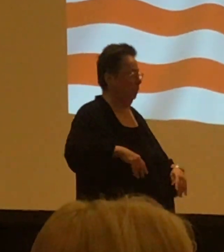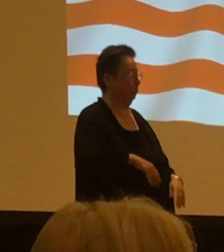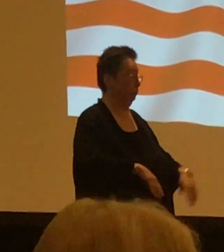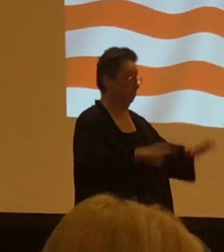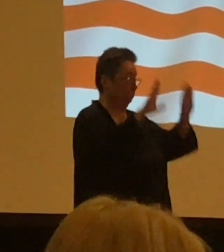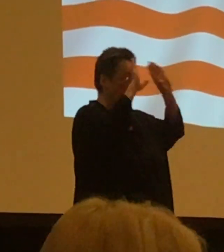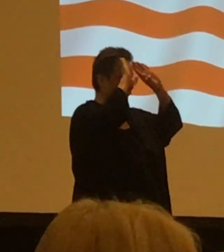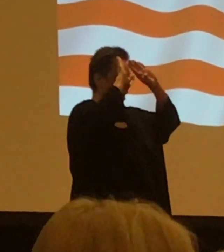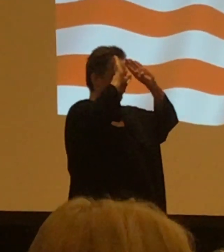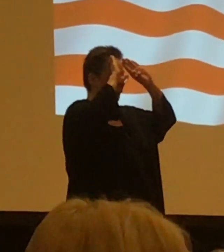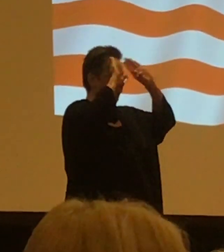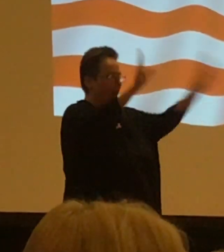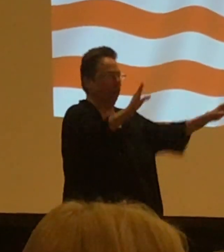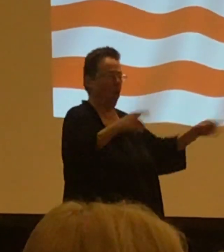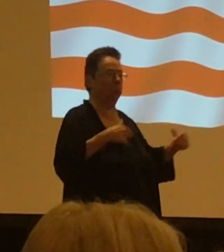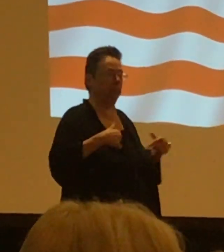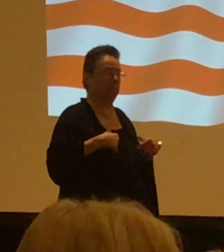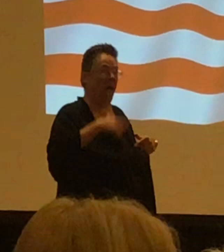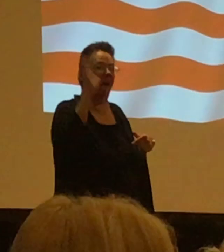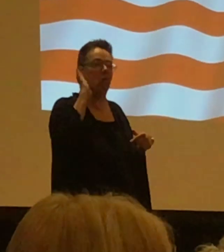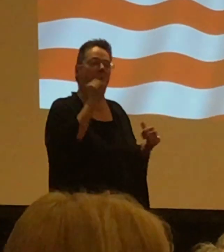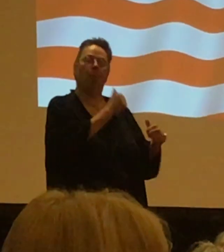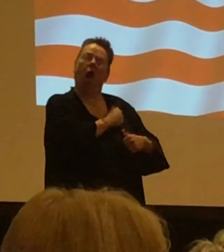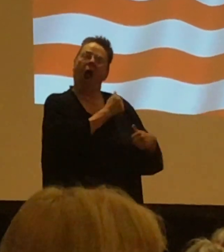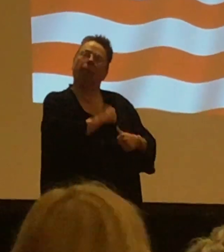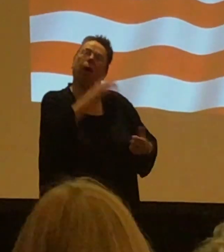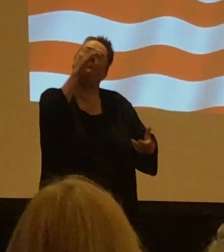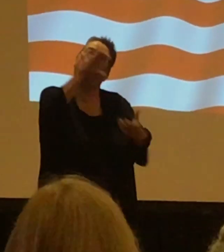Hello. I'm a former Army